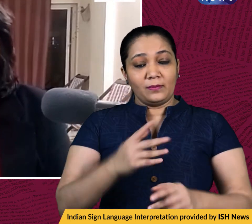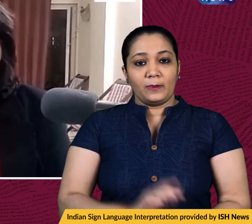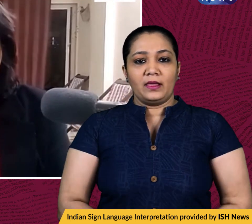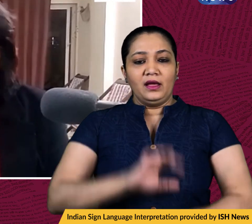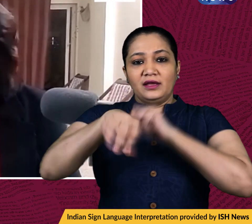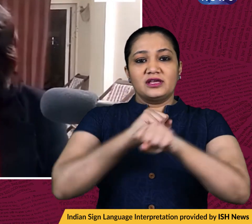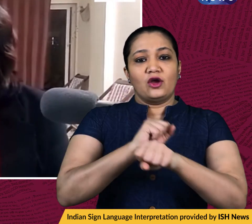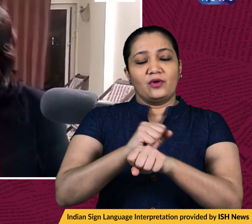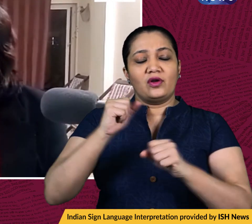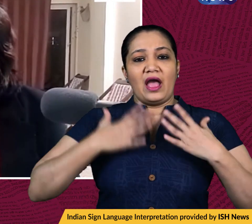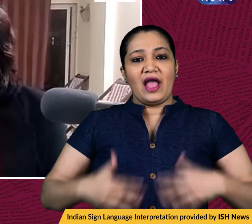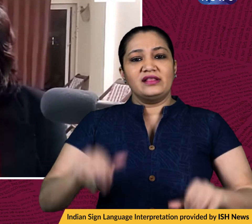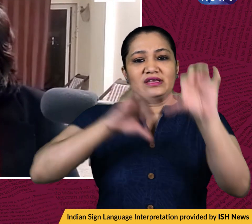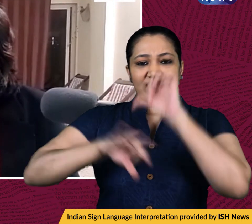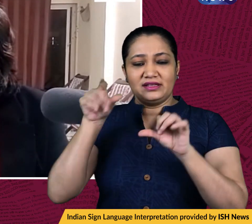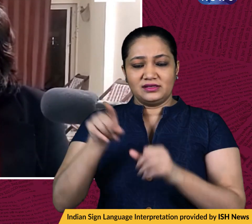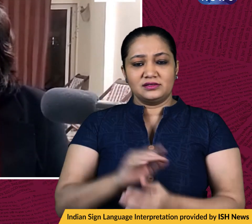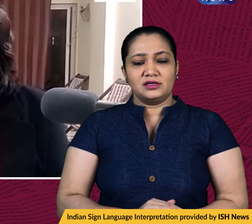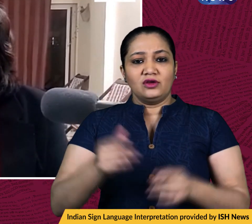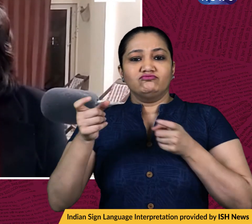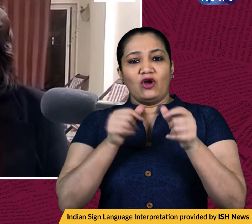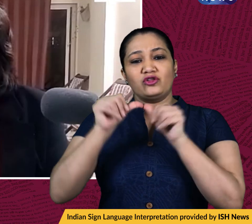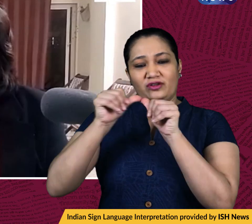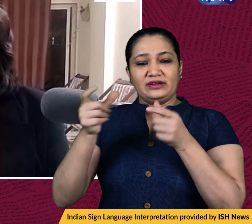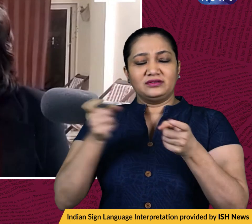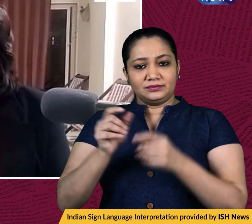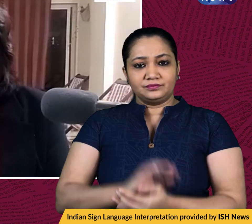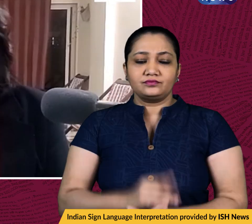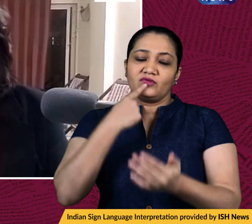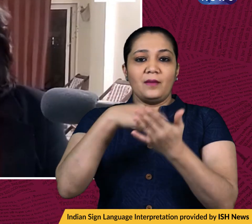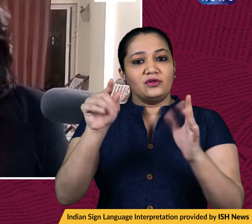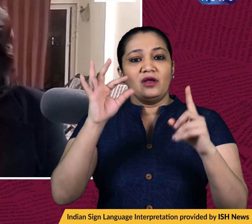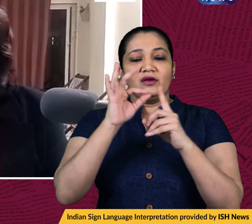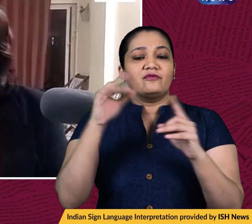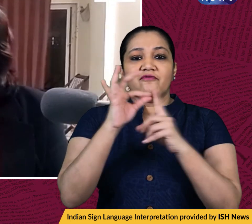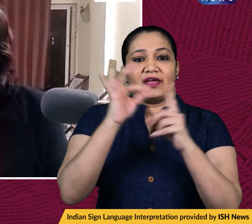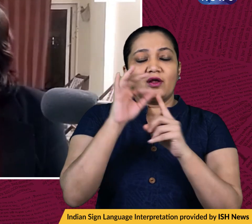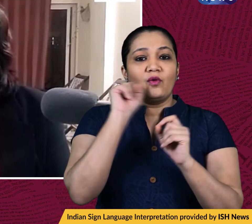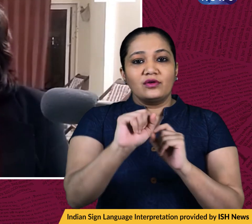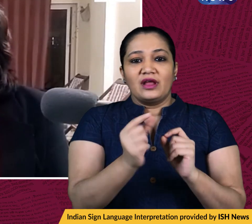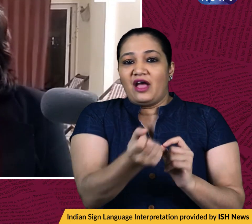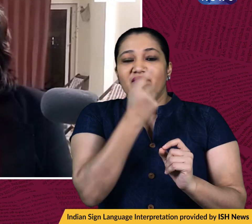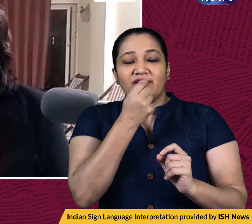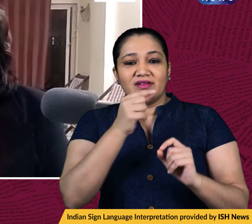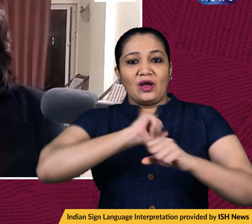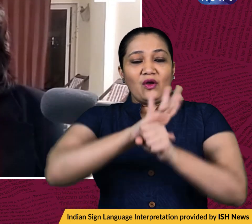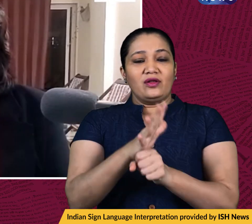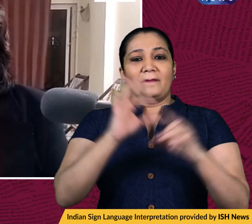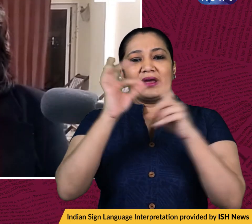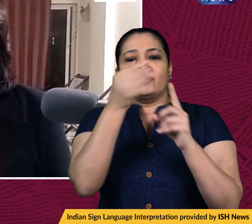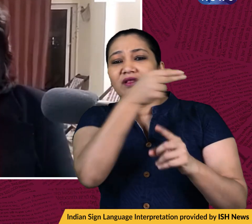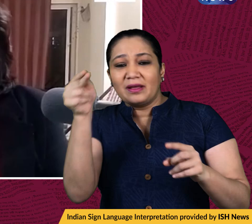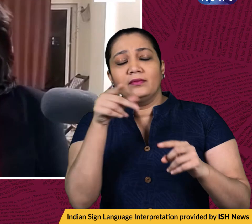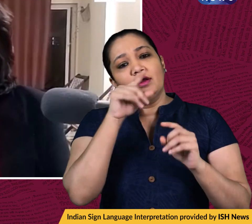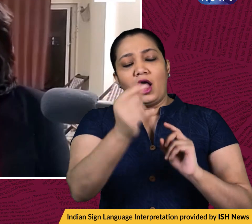Meanwhile, Singapore's Health Sciences Authority has approved Pfizer's antiviral pill